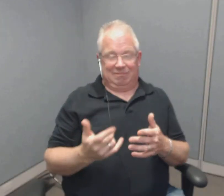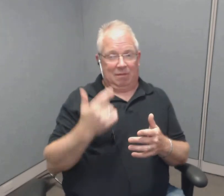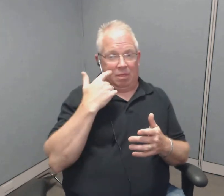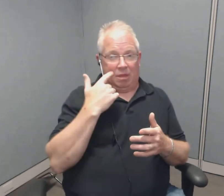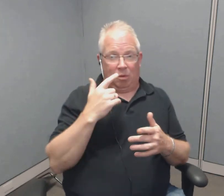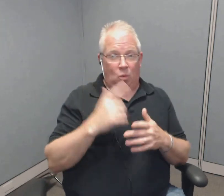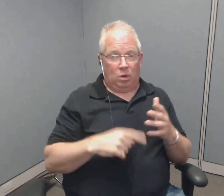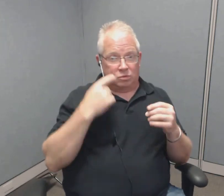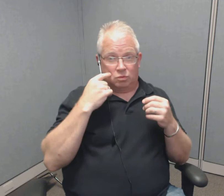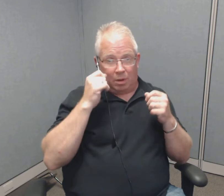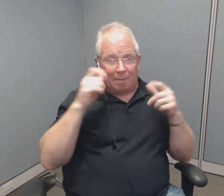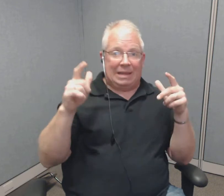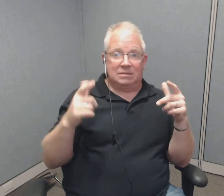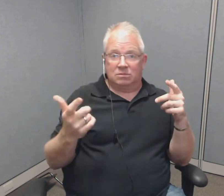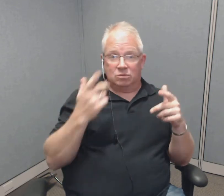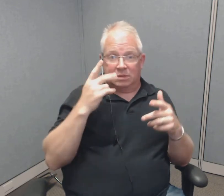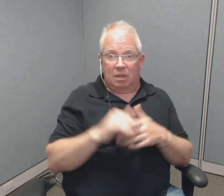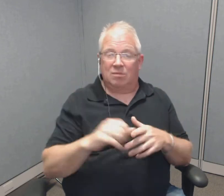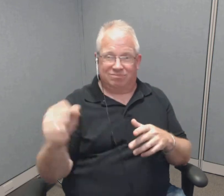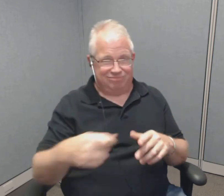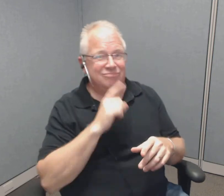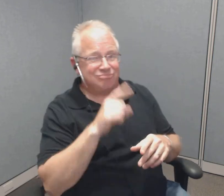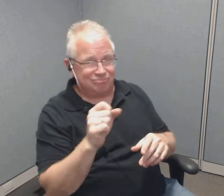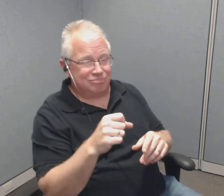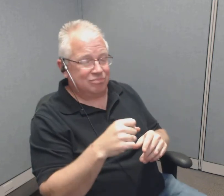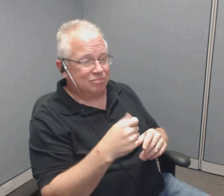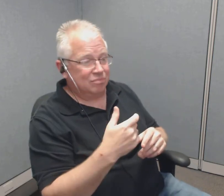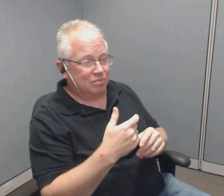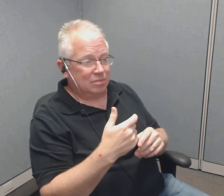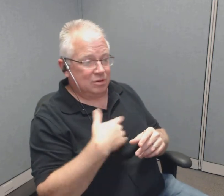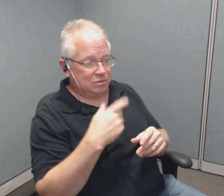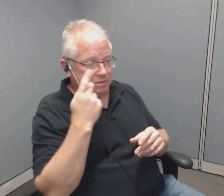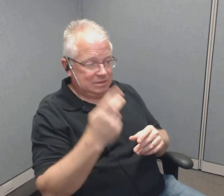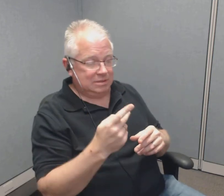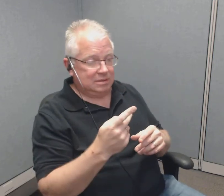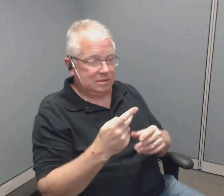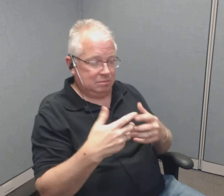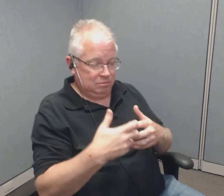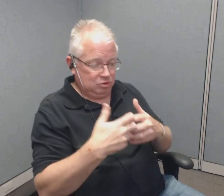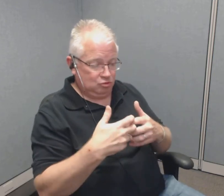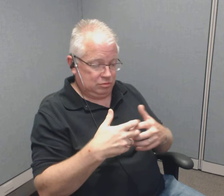weren't you just amazed the first time you saw that? Yeah, absolutely. I'm used to having an ECG machine hooked up to me and put all